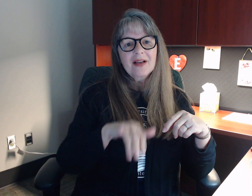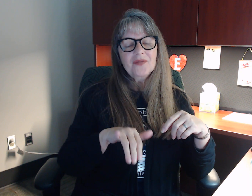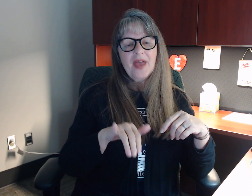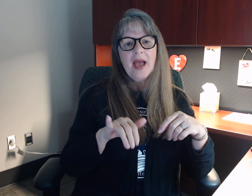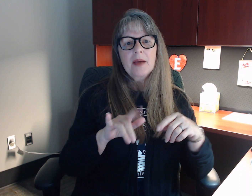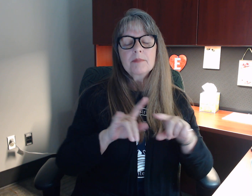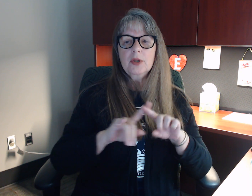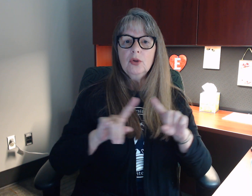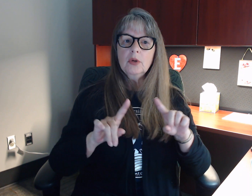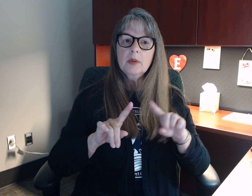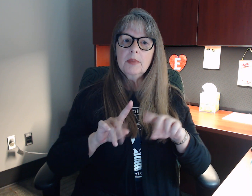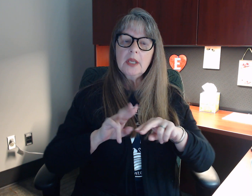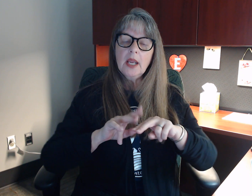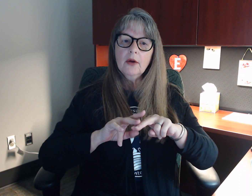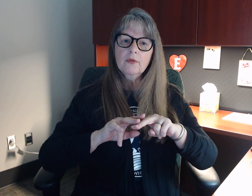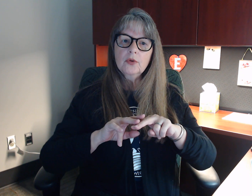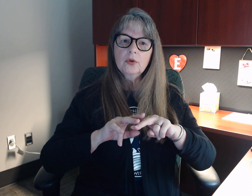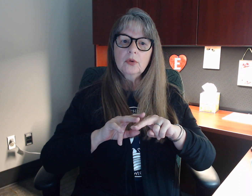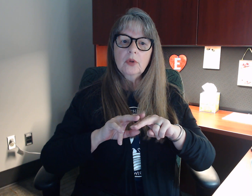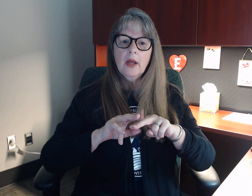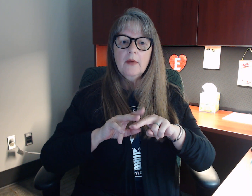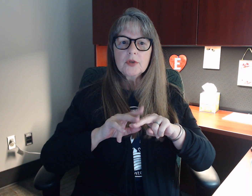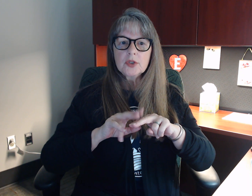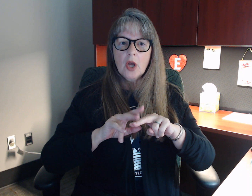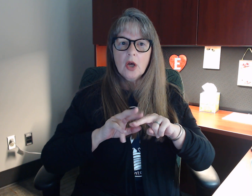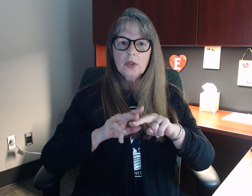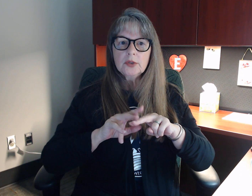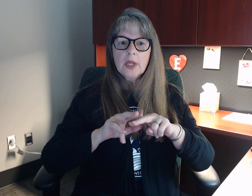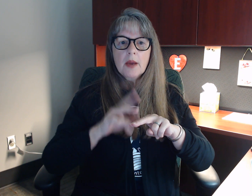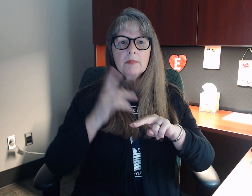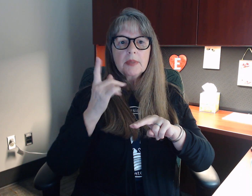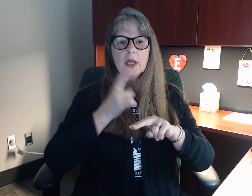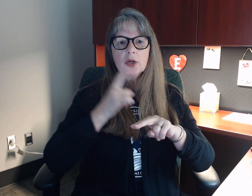that, but you can be careful of the salt, because you